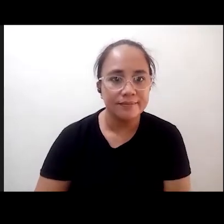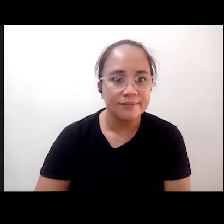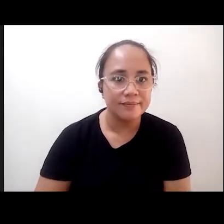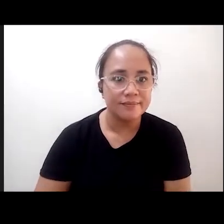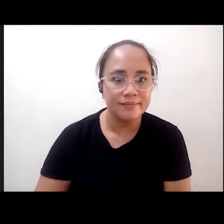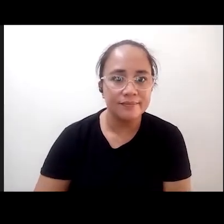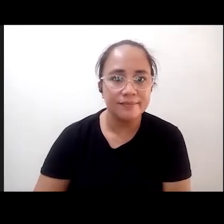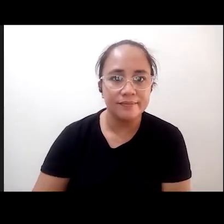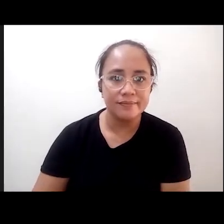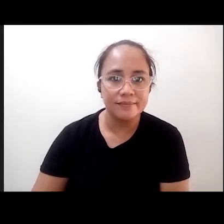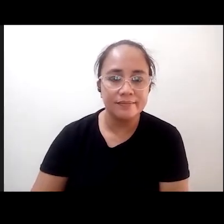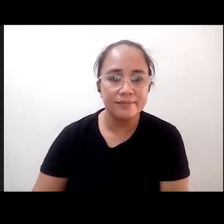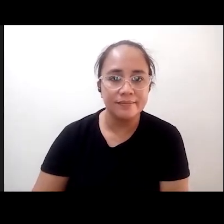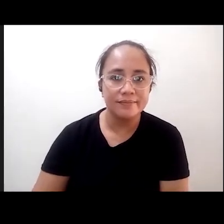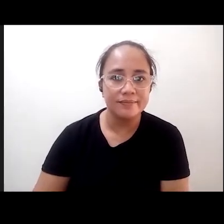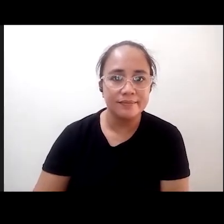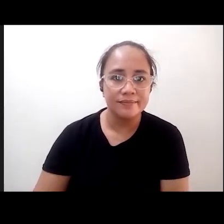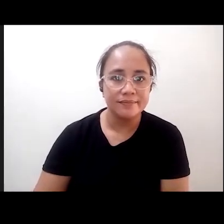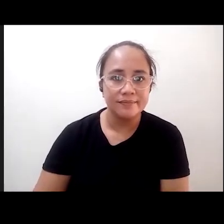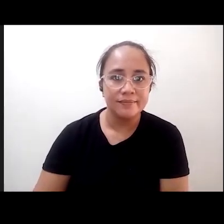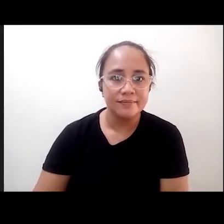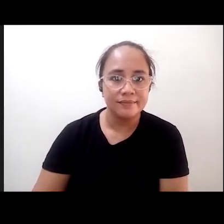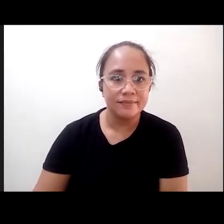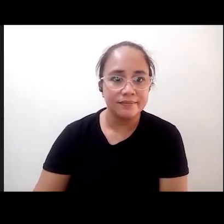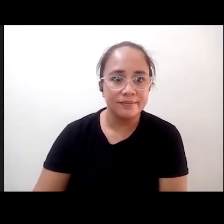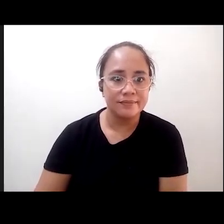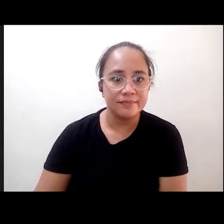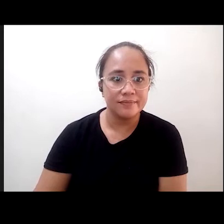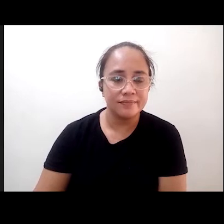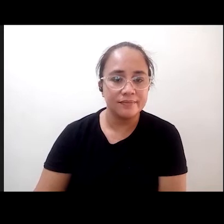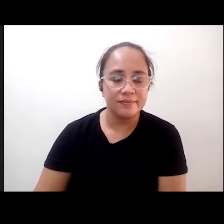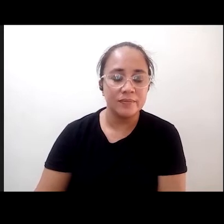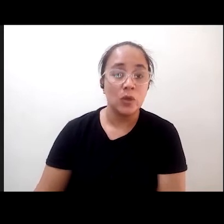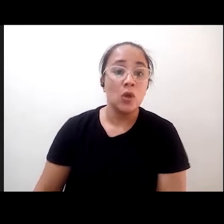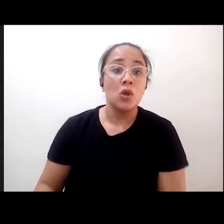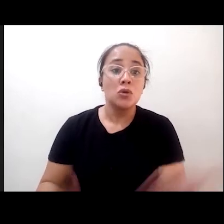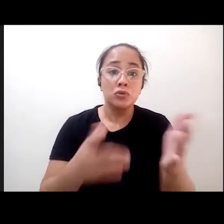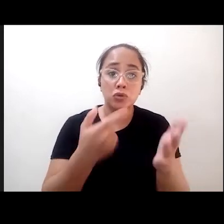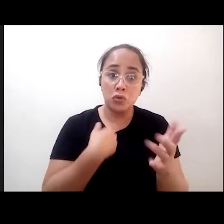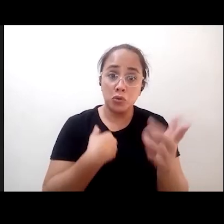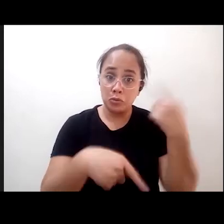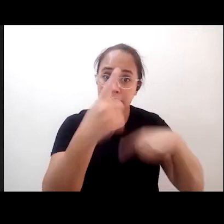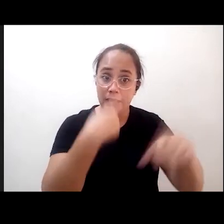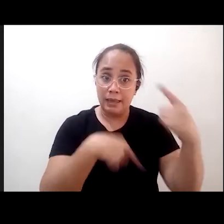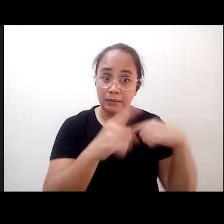like that. Jasmine saying Okay. eat finish, eat So, finish. so would you sign?